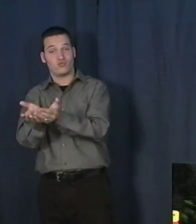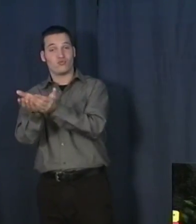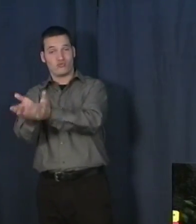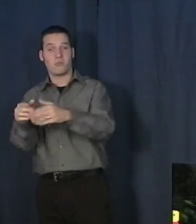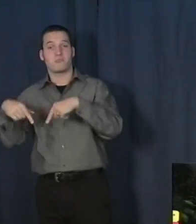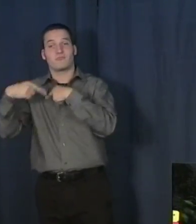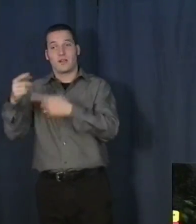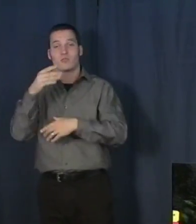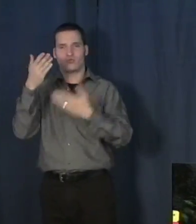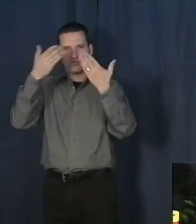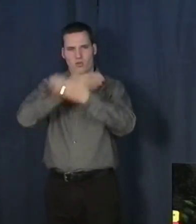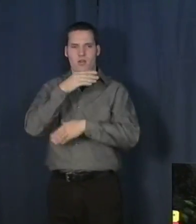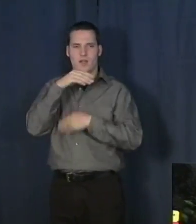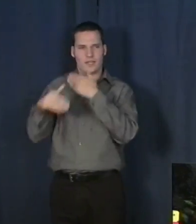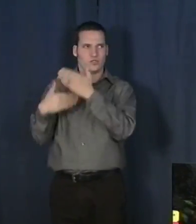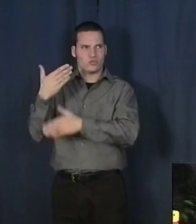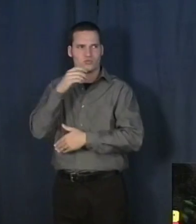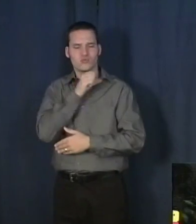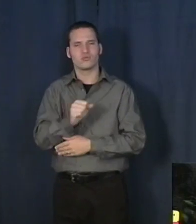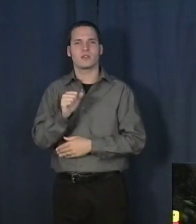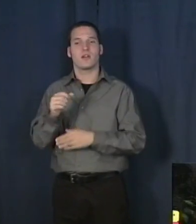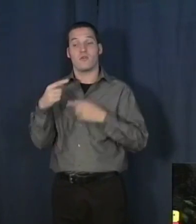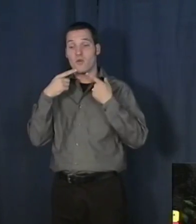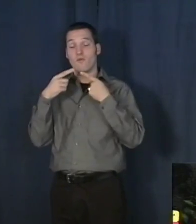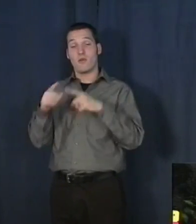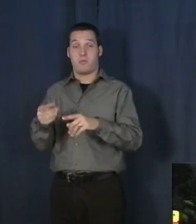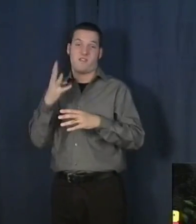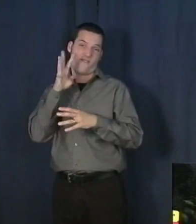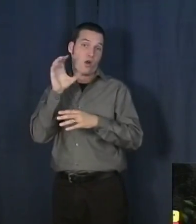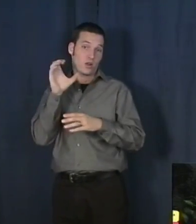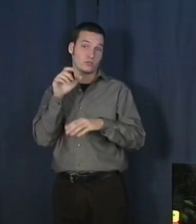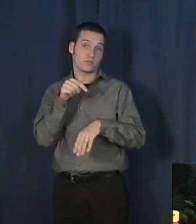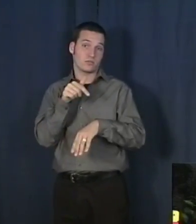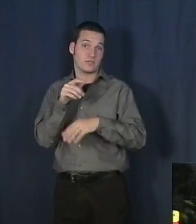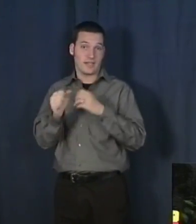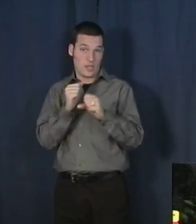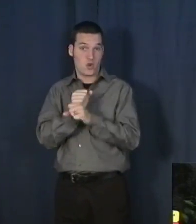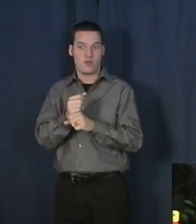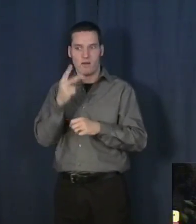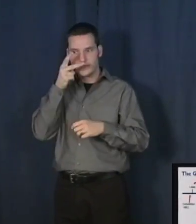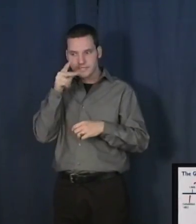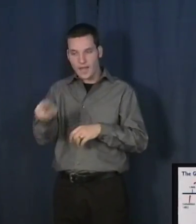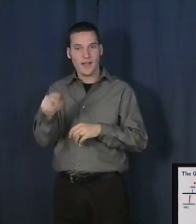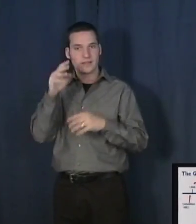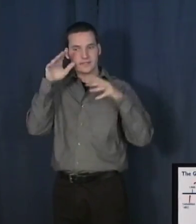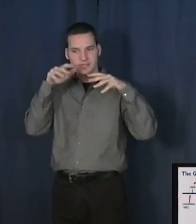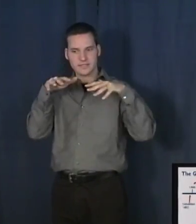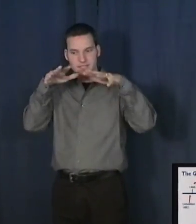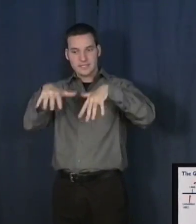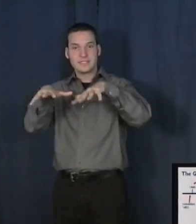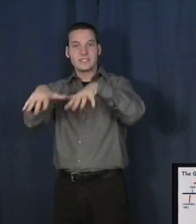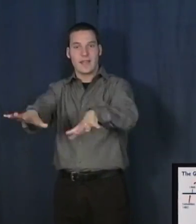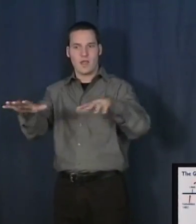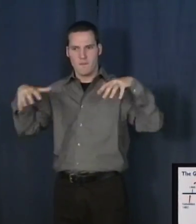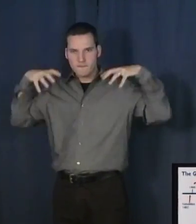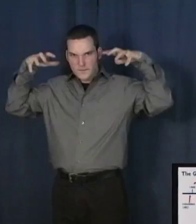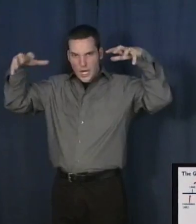of sailing ships, after the Dark Ages was over, there were many reports during that 400-year span of sightings of sea monsters.